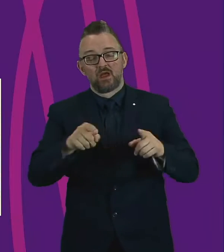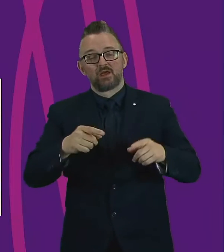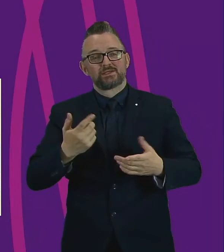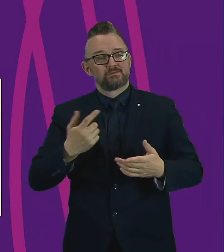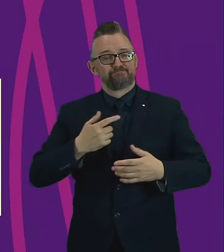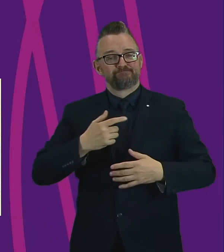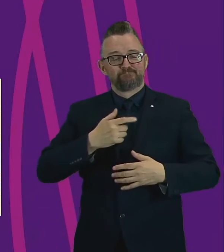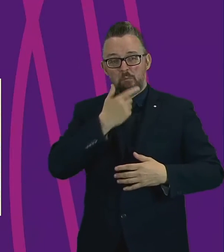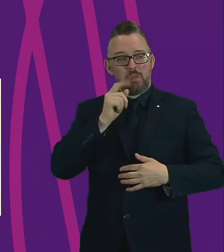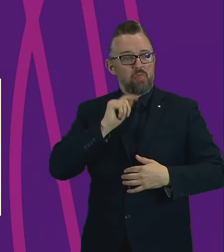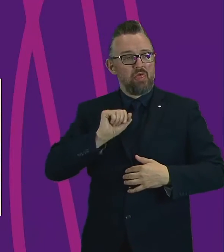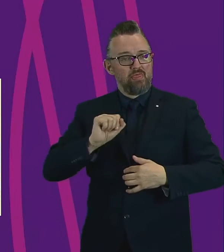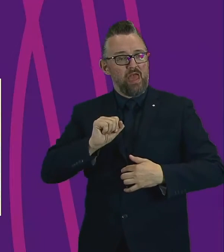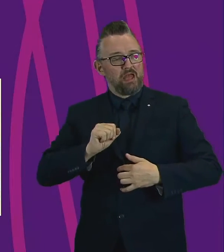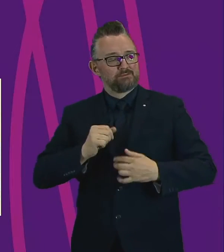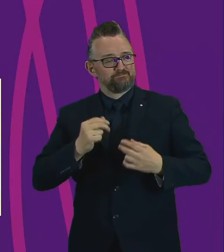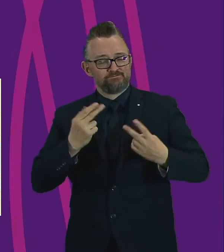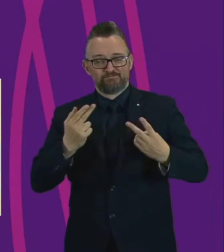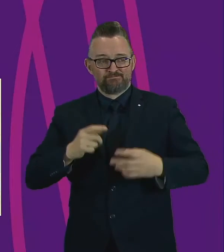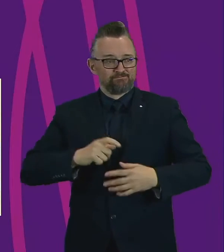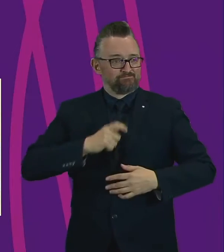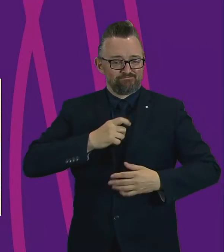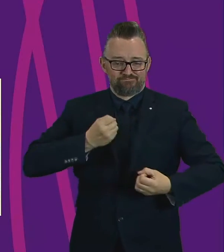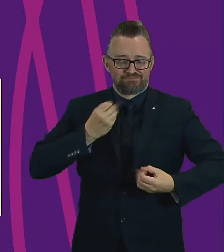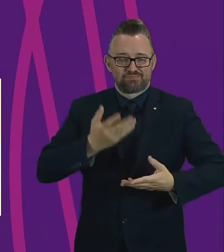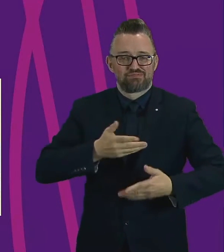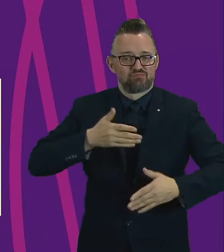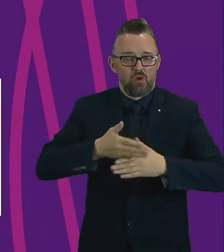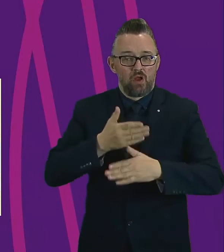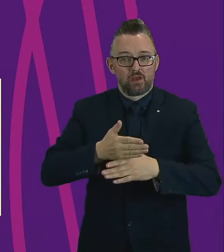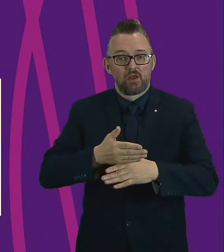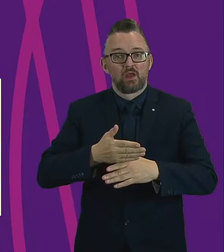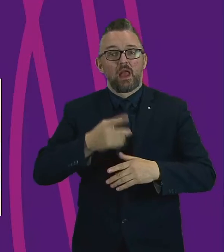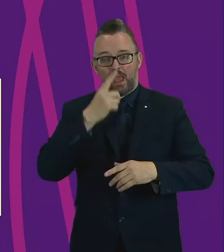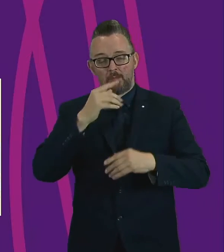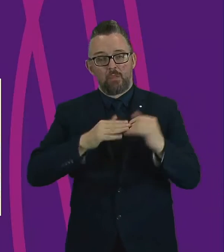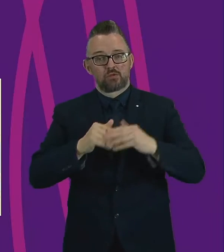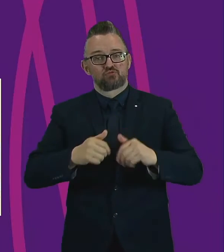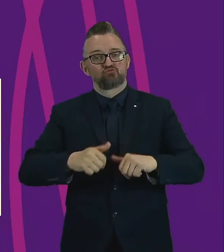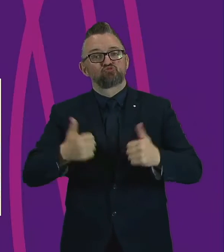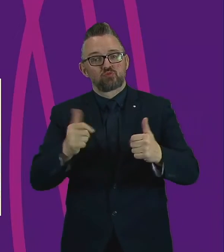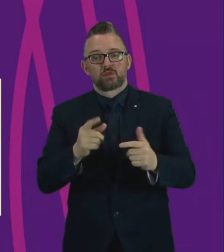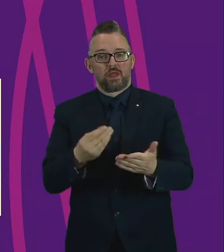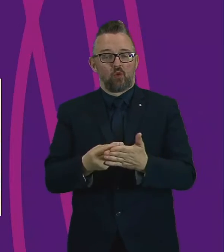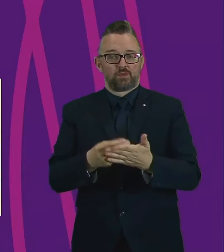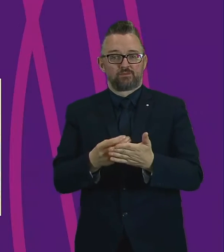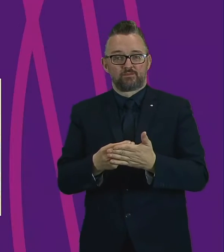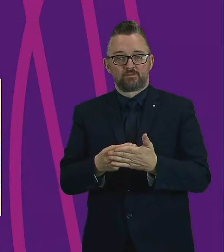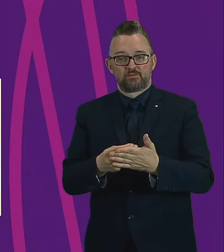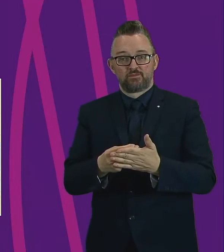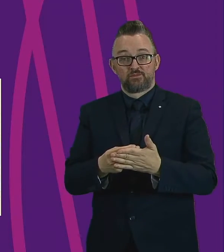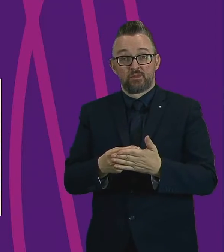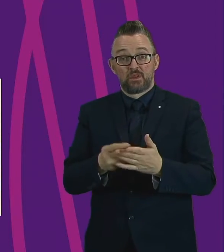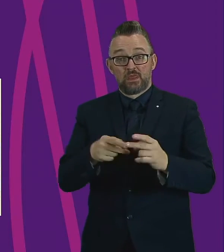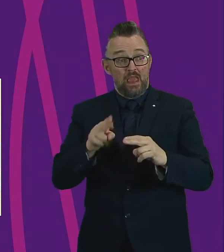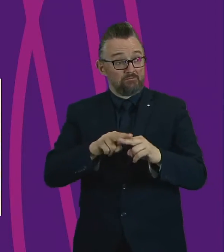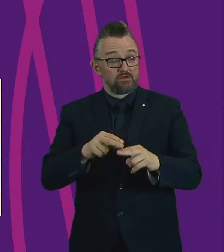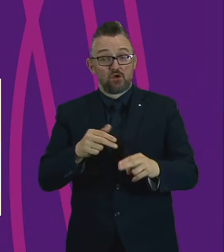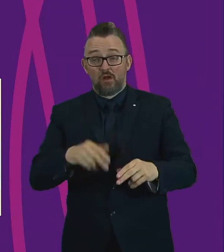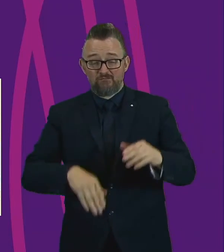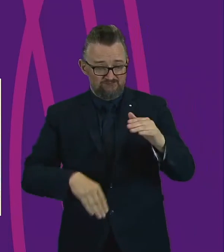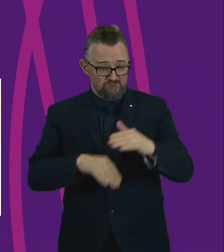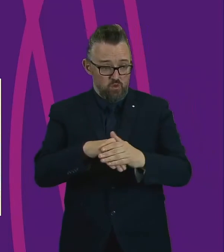selflessness of the people to build a better economy, a good economy. So that if we want full employment,